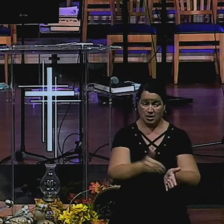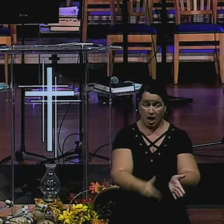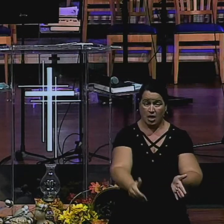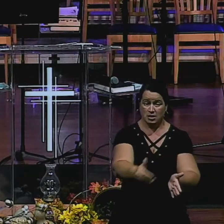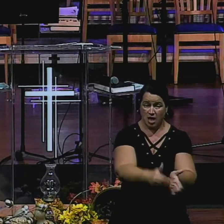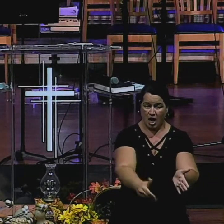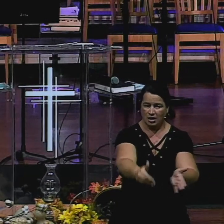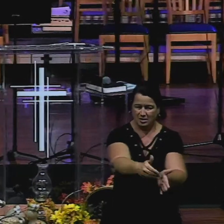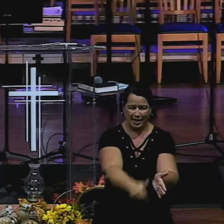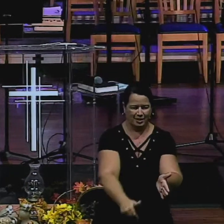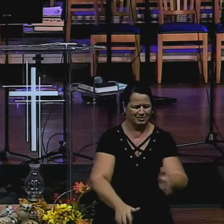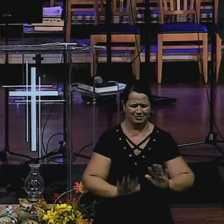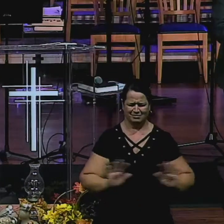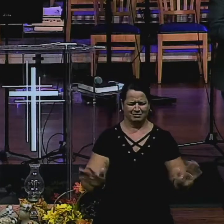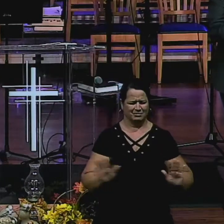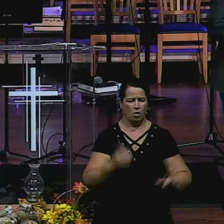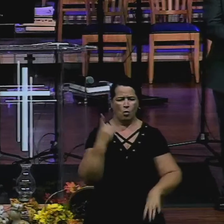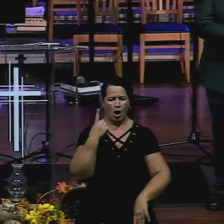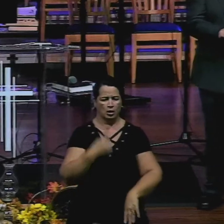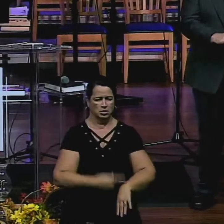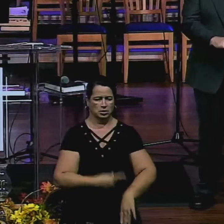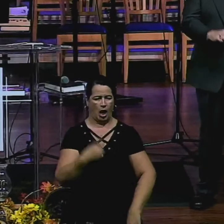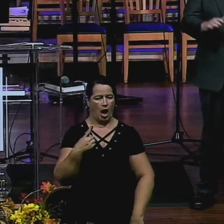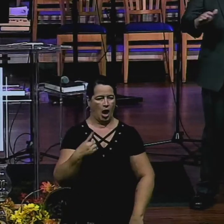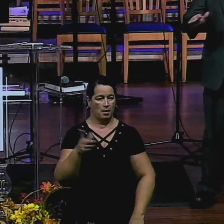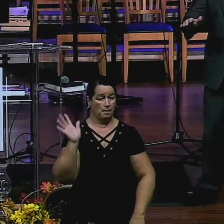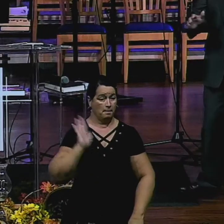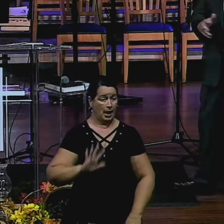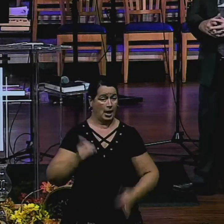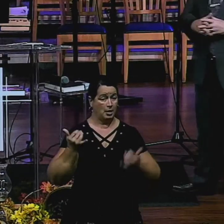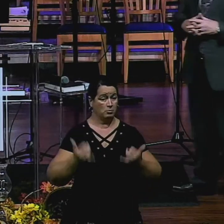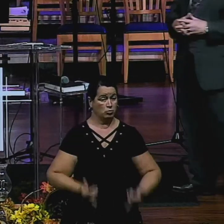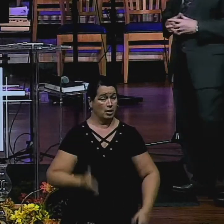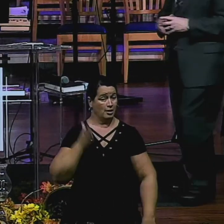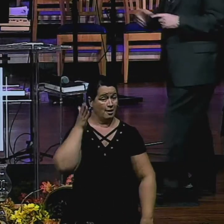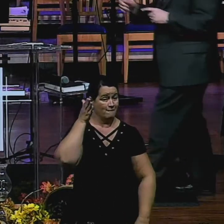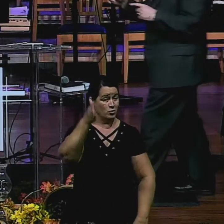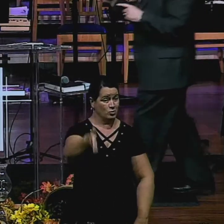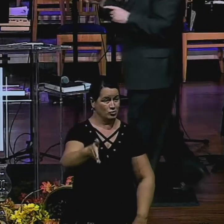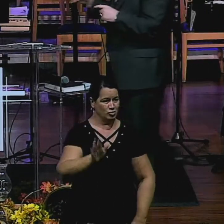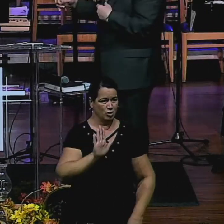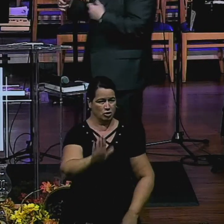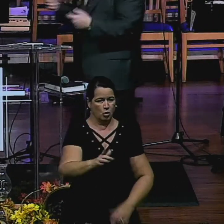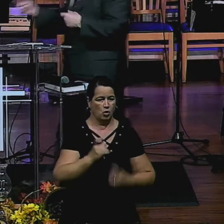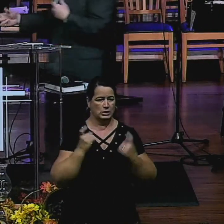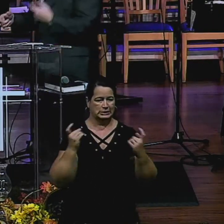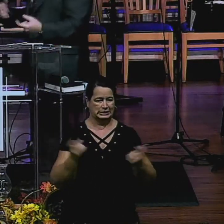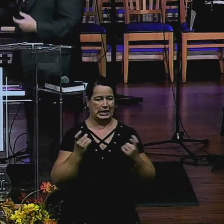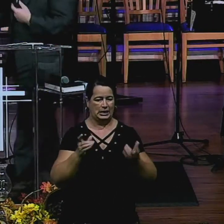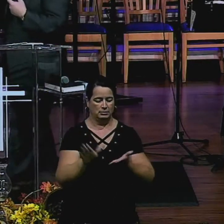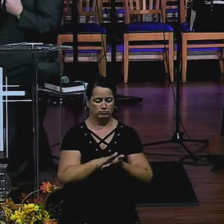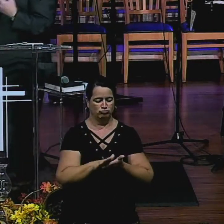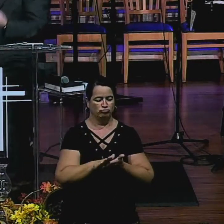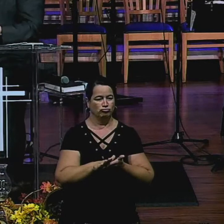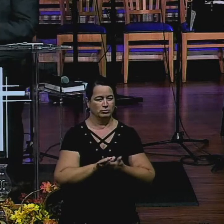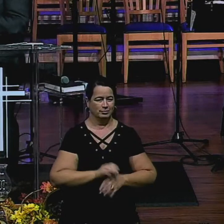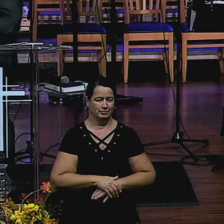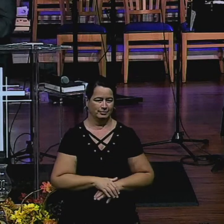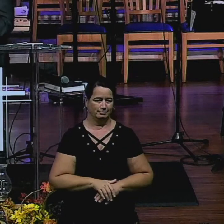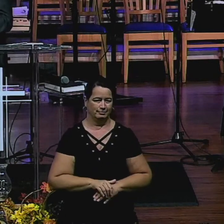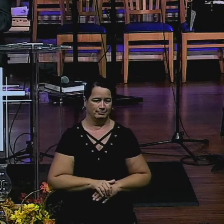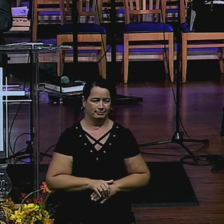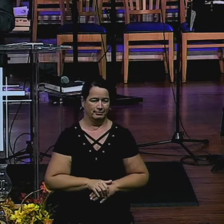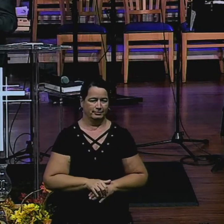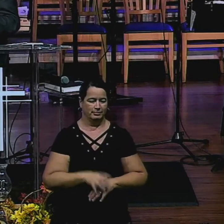forever been settled. Past, present, future. But now we're on this earth called, this place